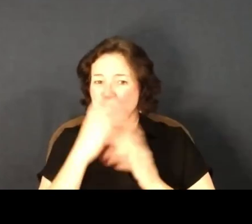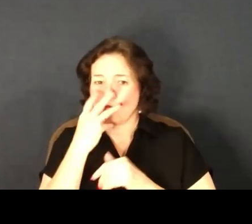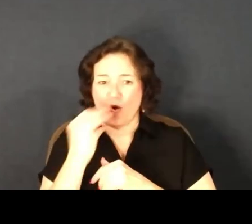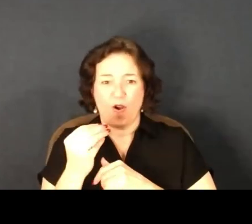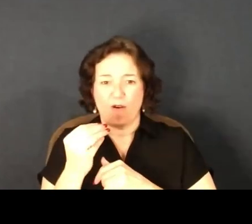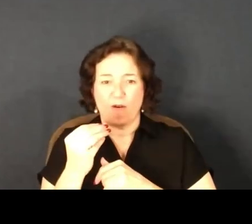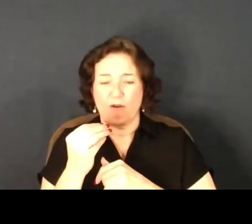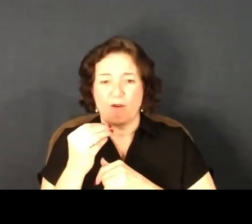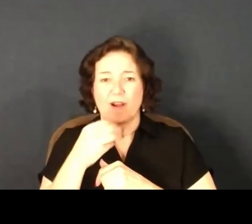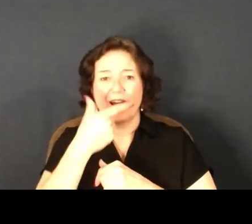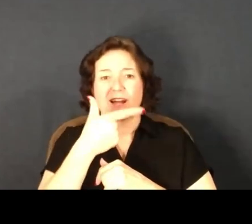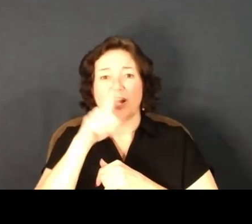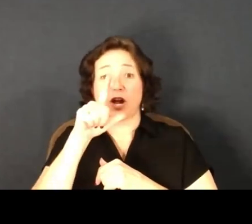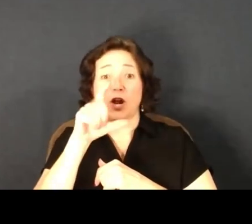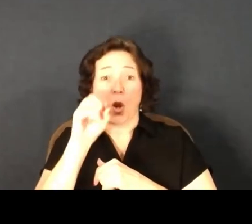Globo.